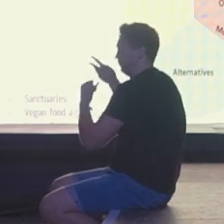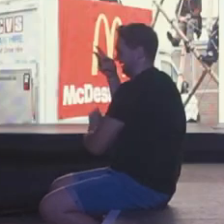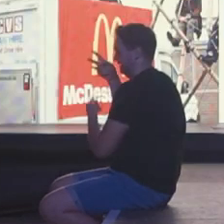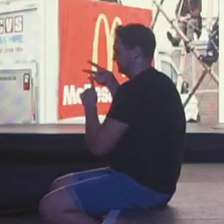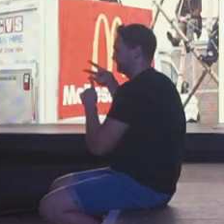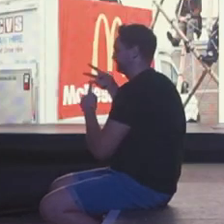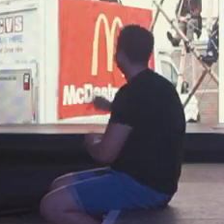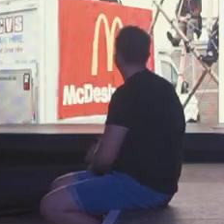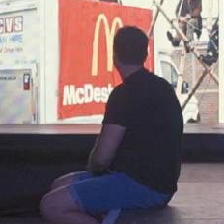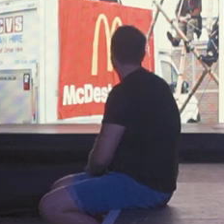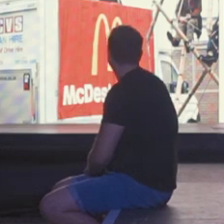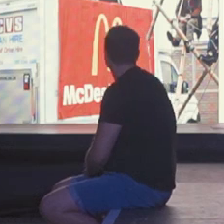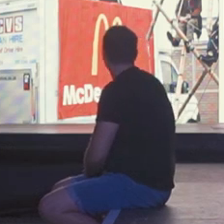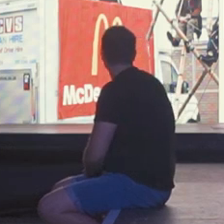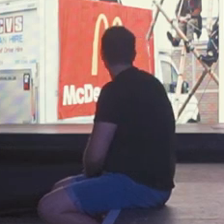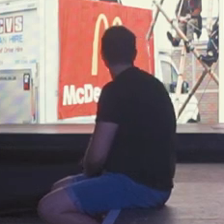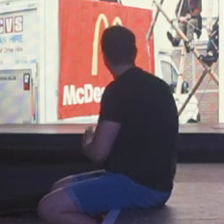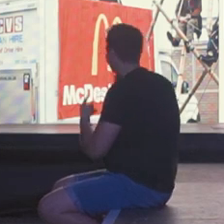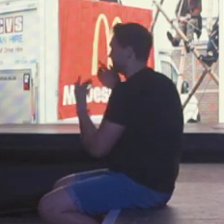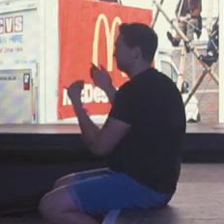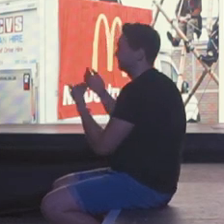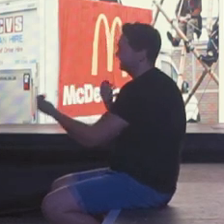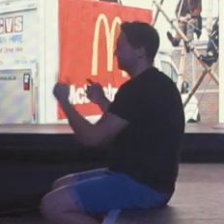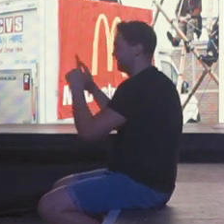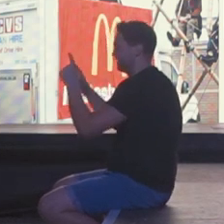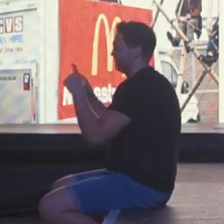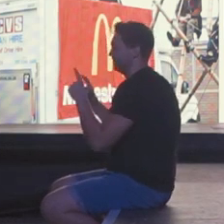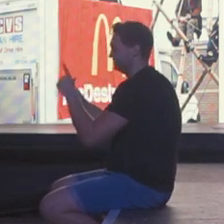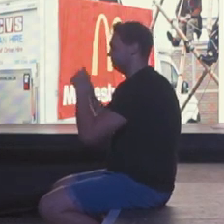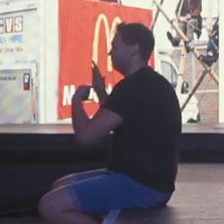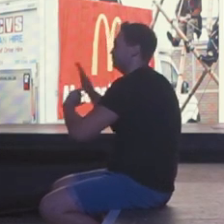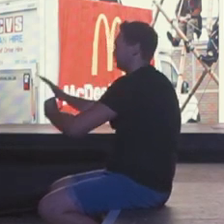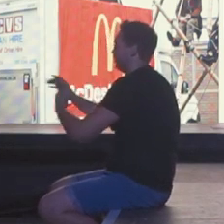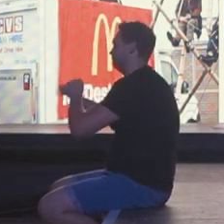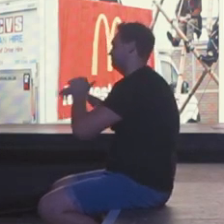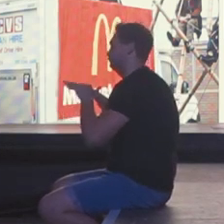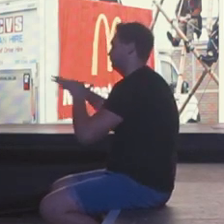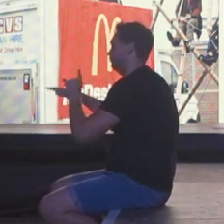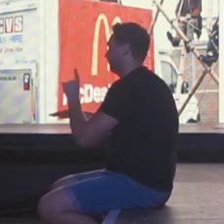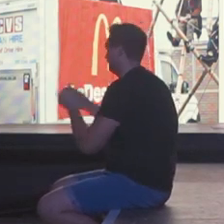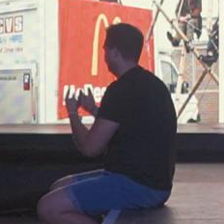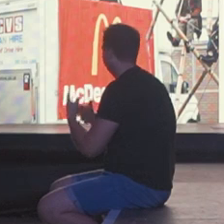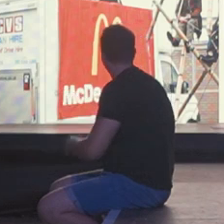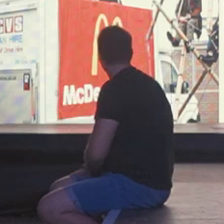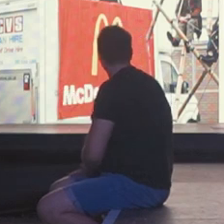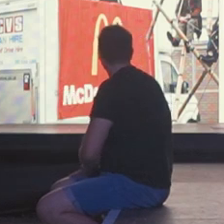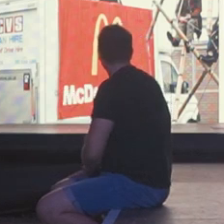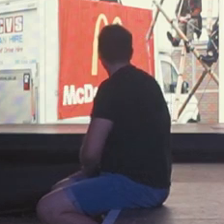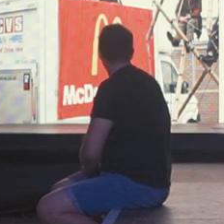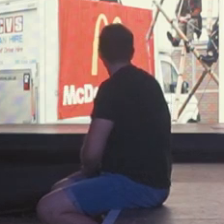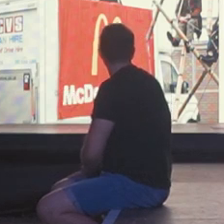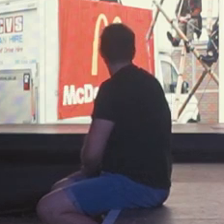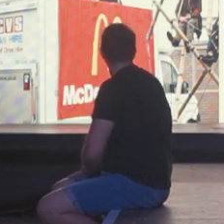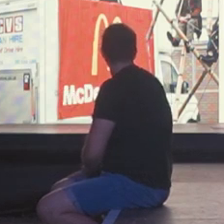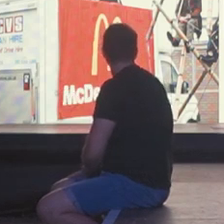Yeah. And here's another token few slides of our actions, because I think they're cool. Again, this is also from the